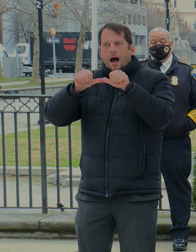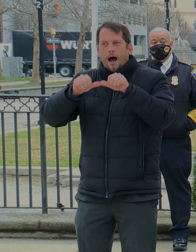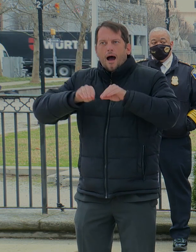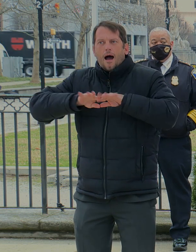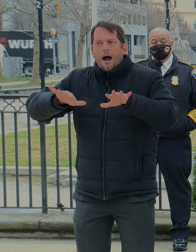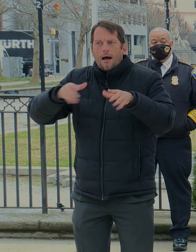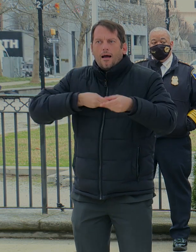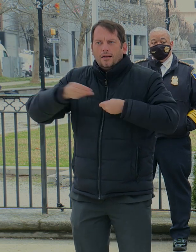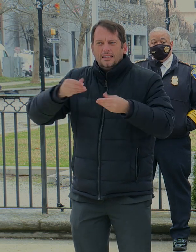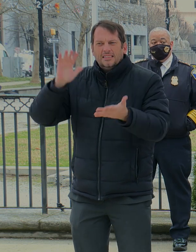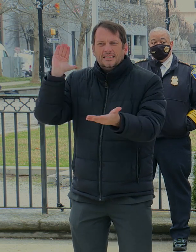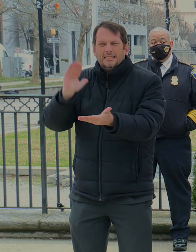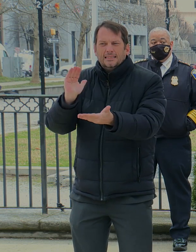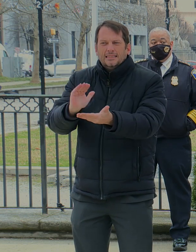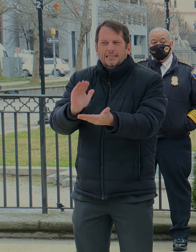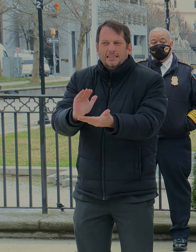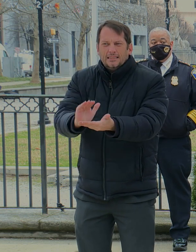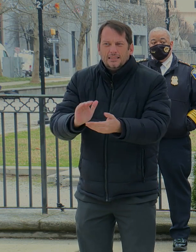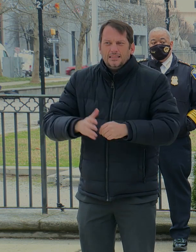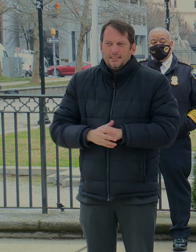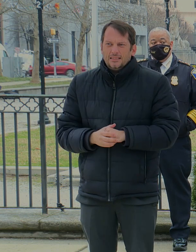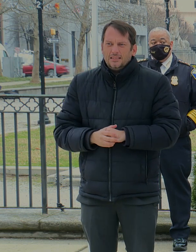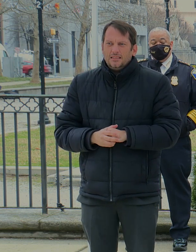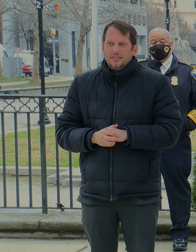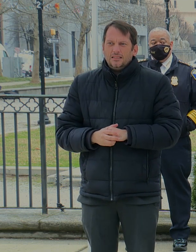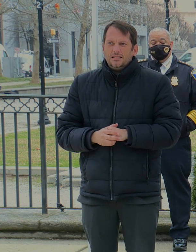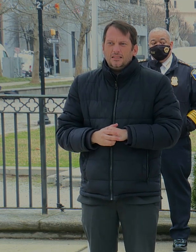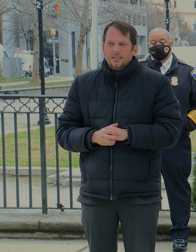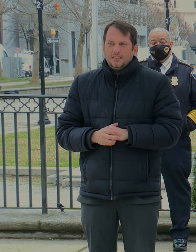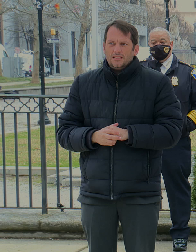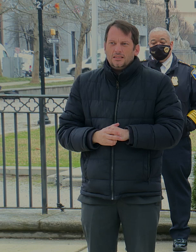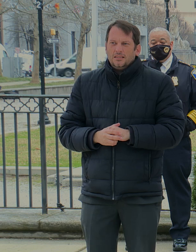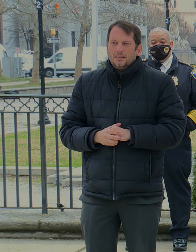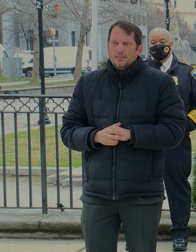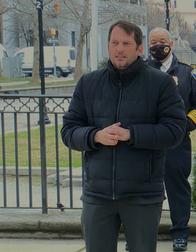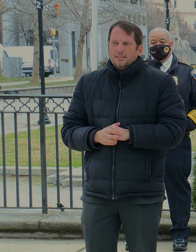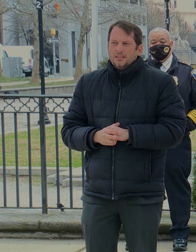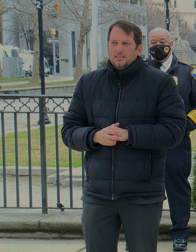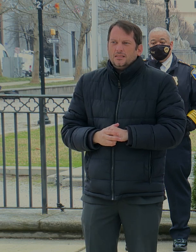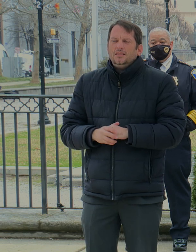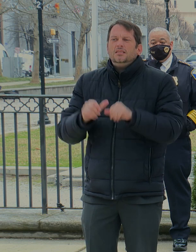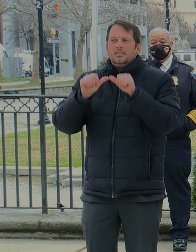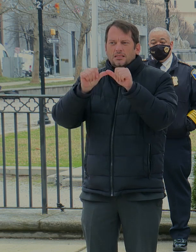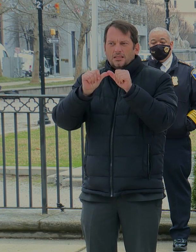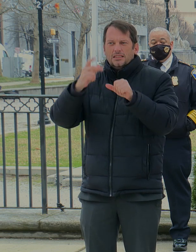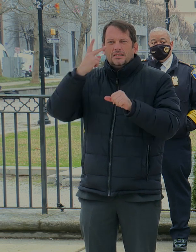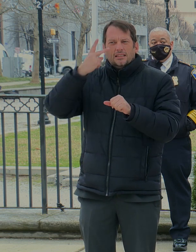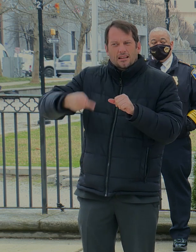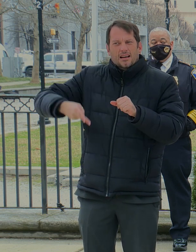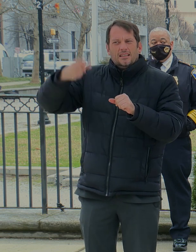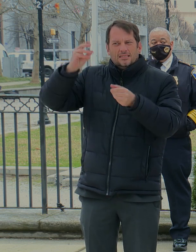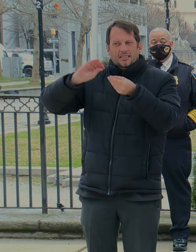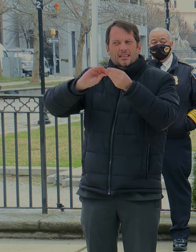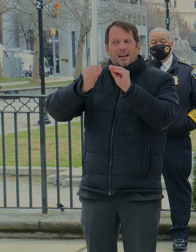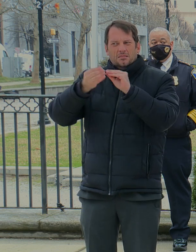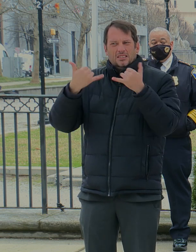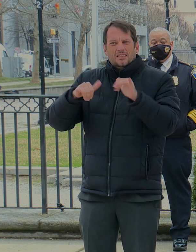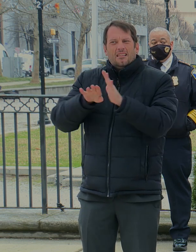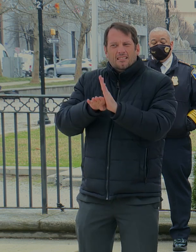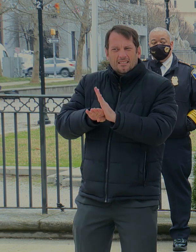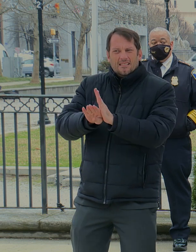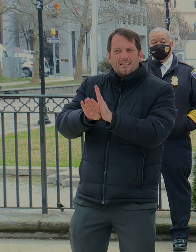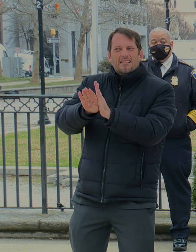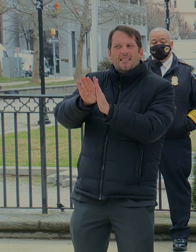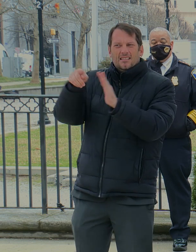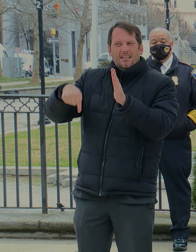metrics over the last few weeks, we continue to see a very high amount of COVID-19 circulating in the city.